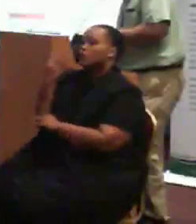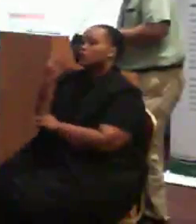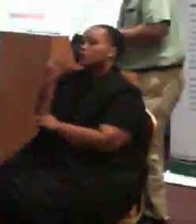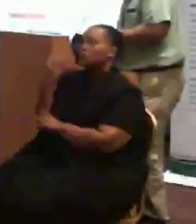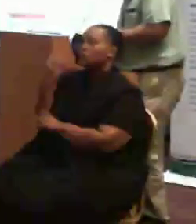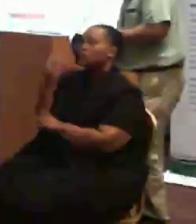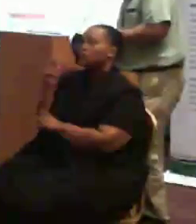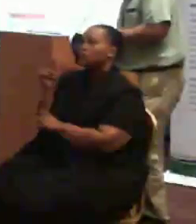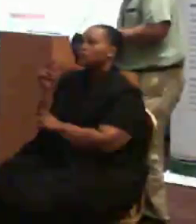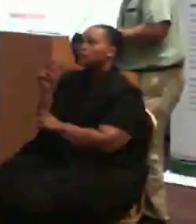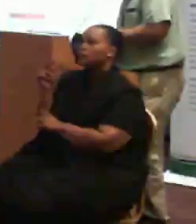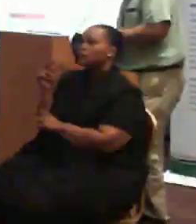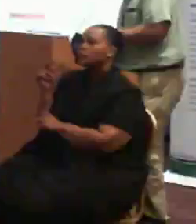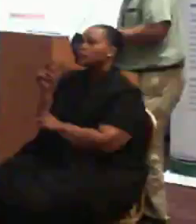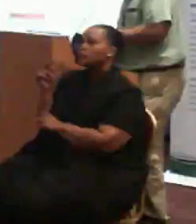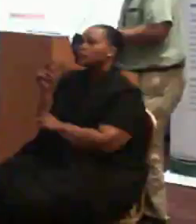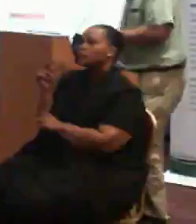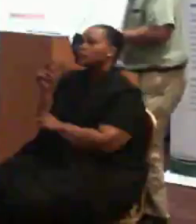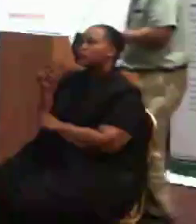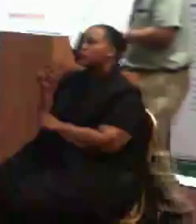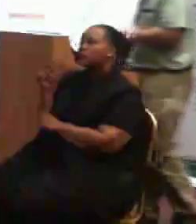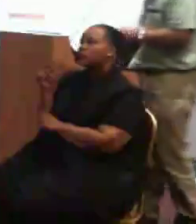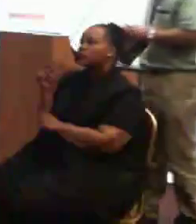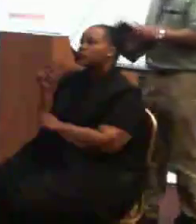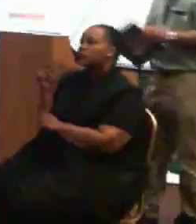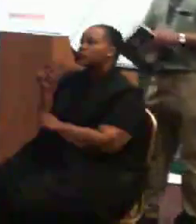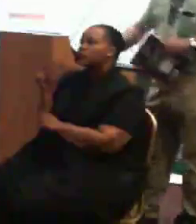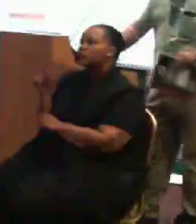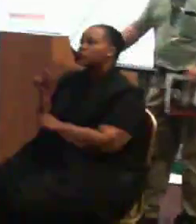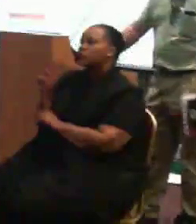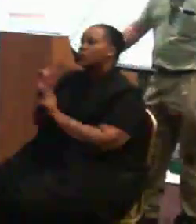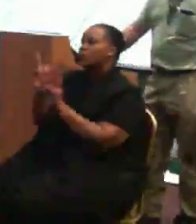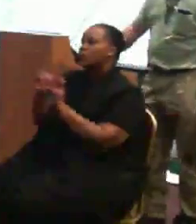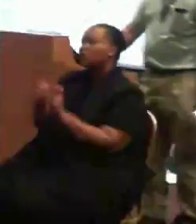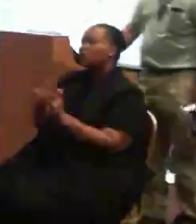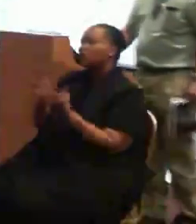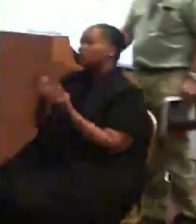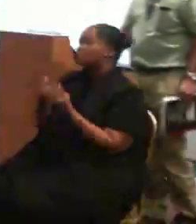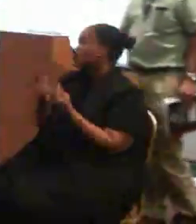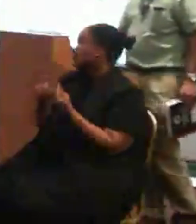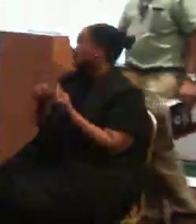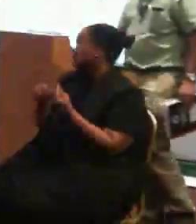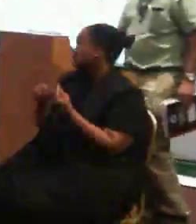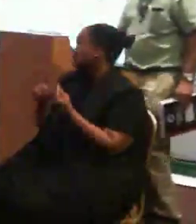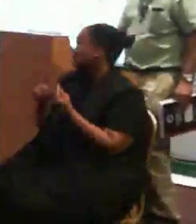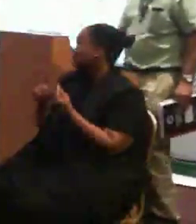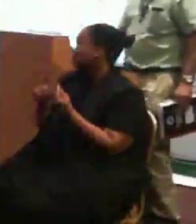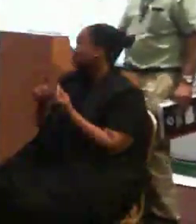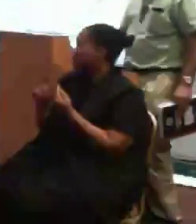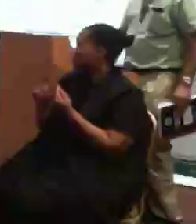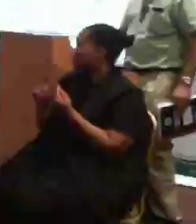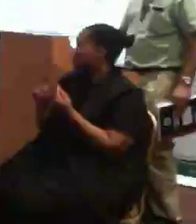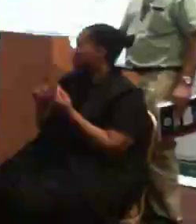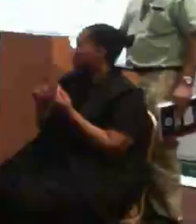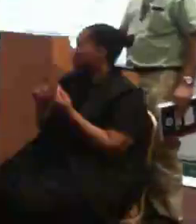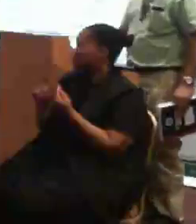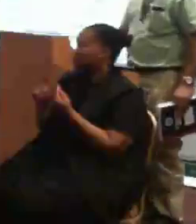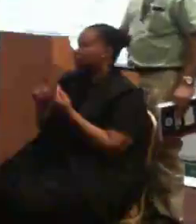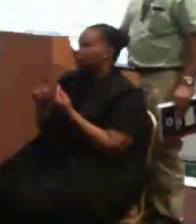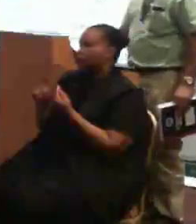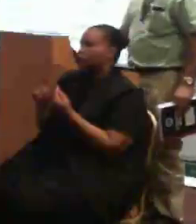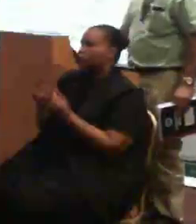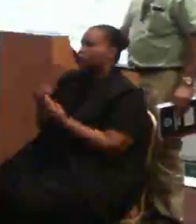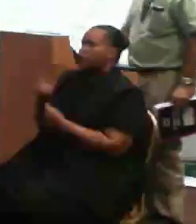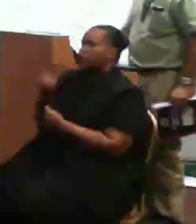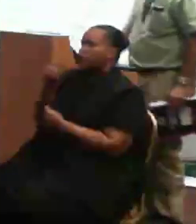where he's saying, what did ESCOM do with the, sorry, just if the slides are not in number, yeah, maybe stay on that